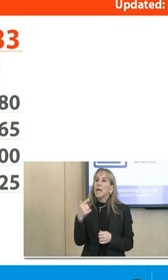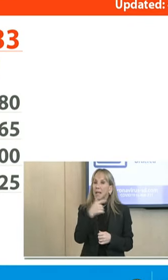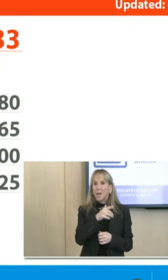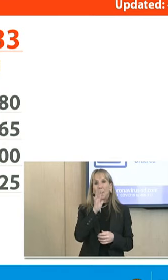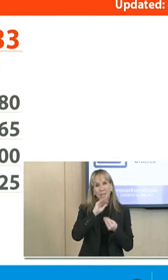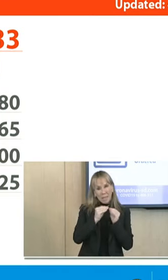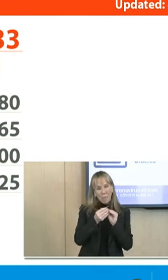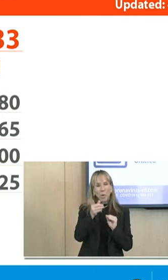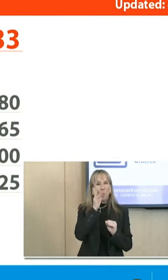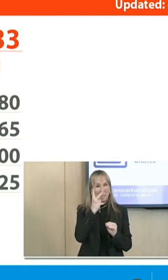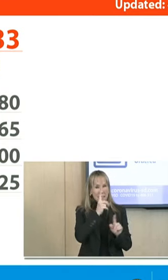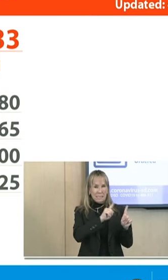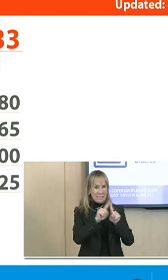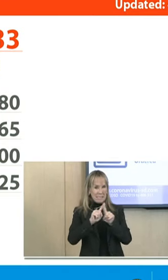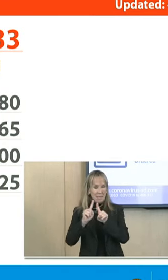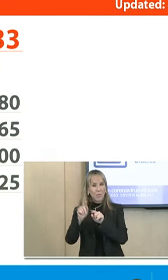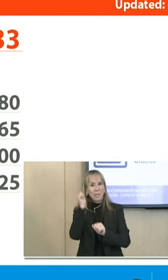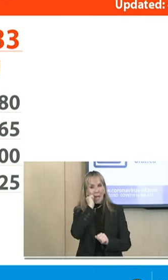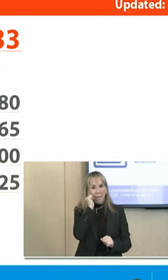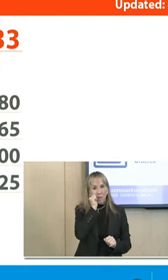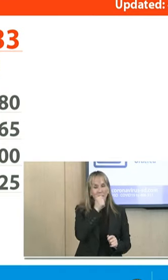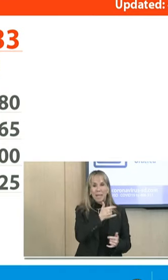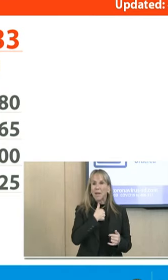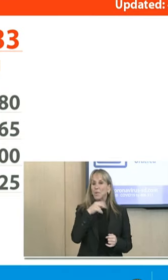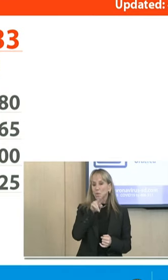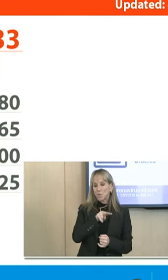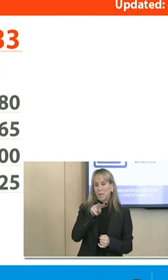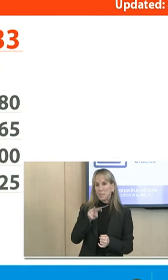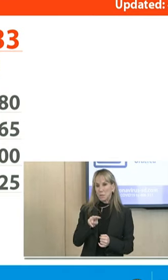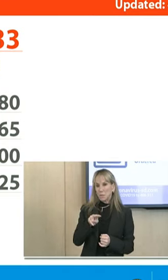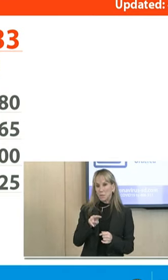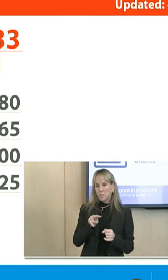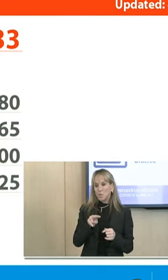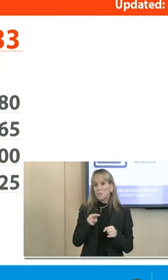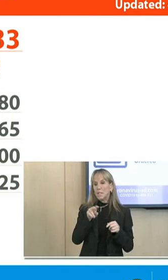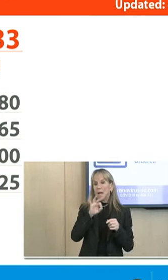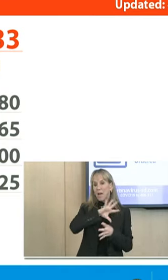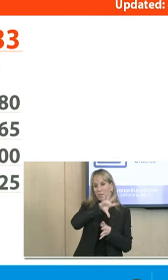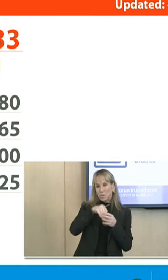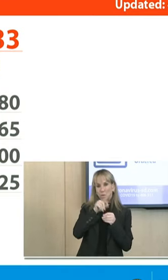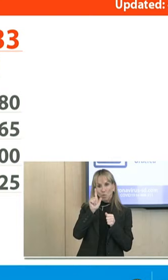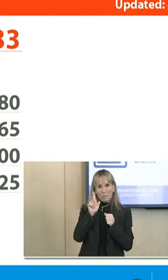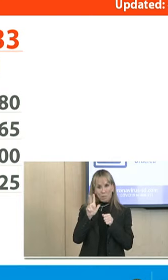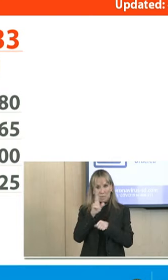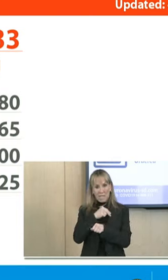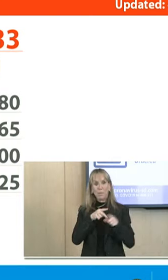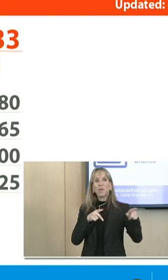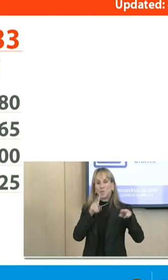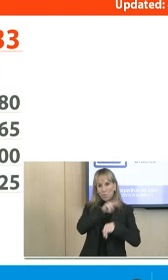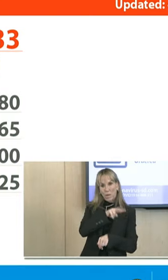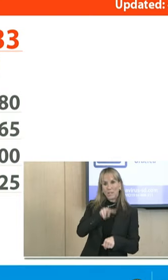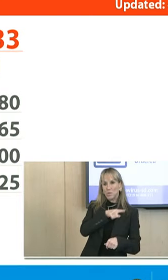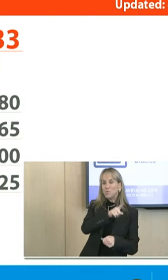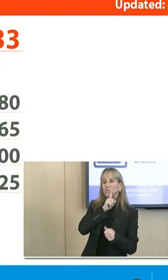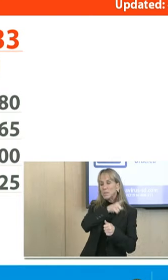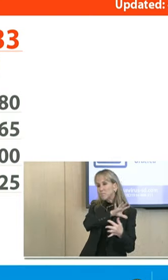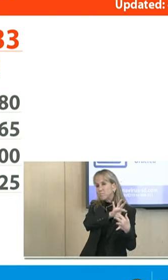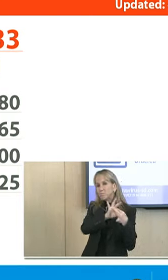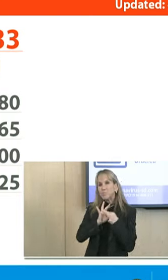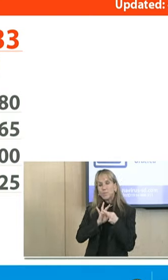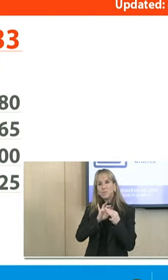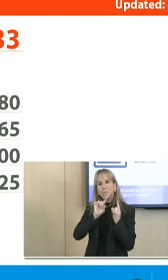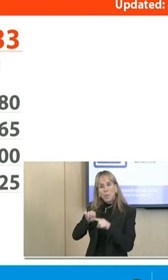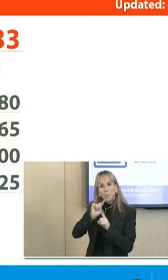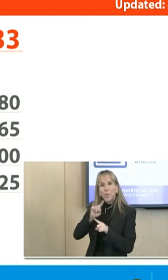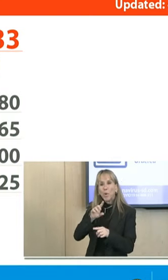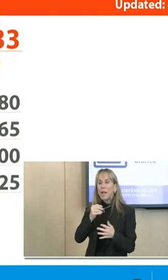will fluctuate every day. We now have 22 of our 23 hospitals reporting, and we greatly appreciate their cooperation as